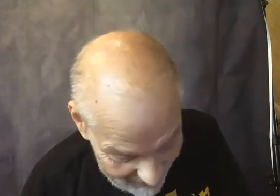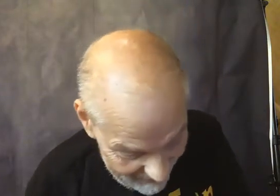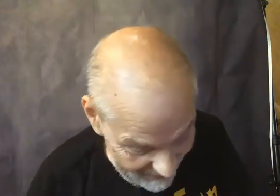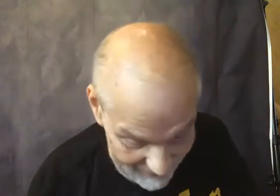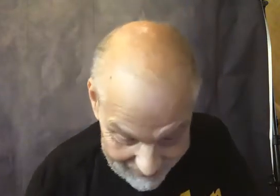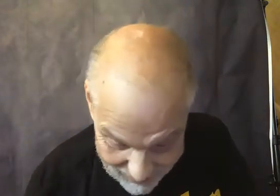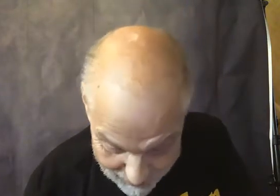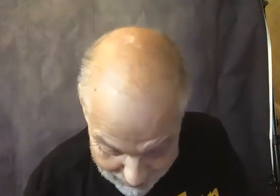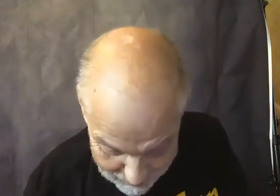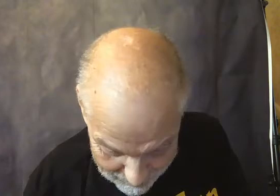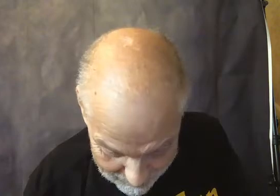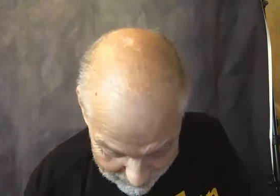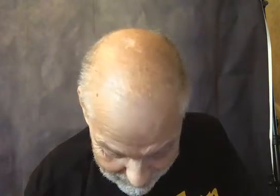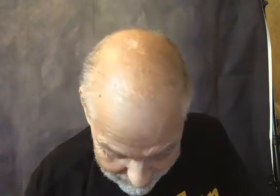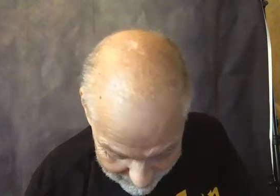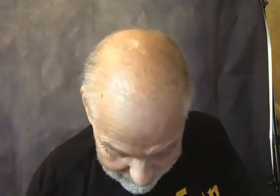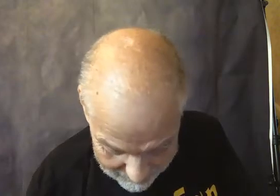I love it.